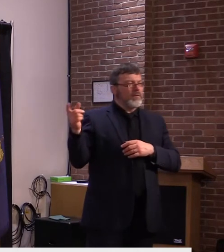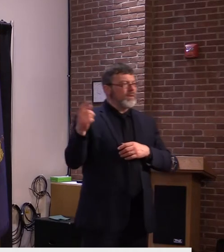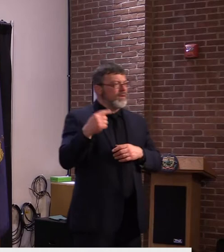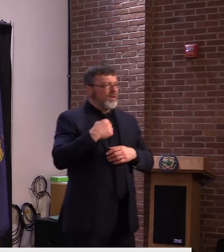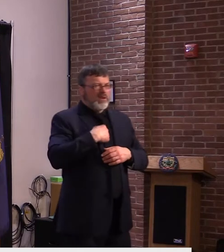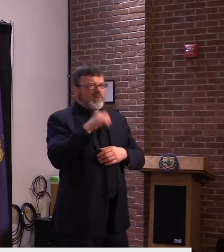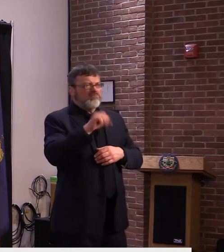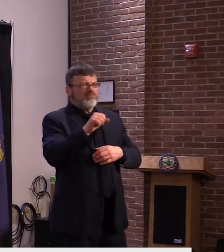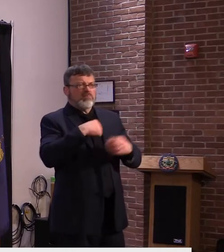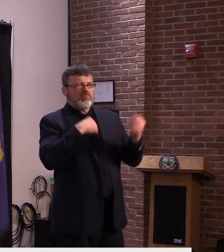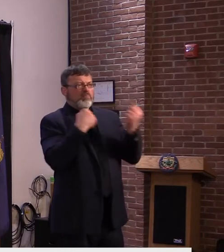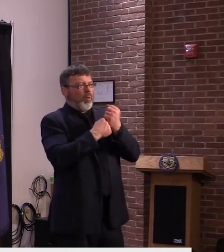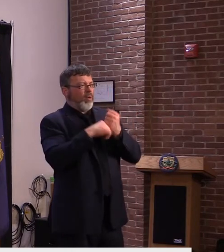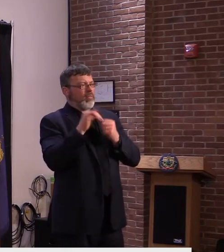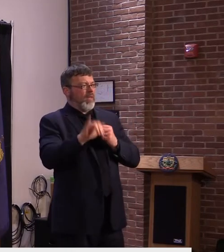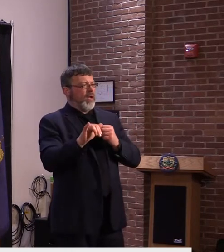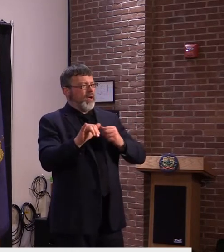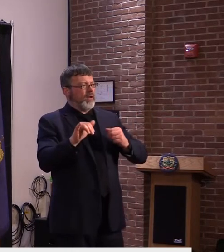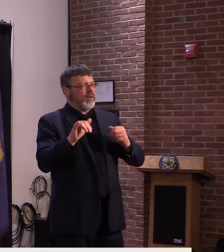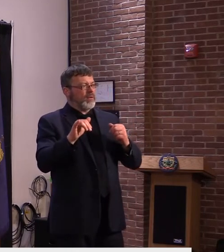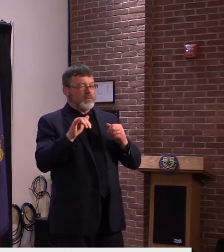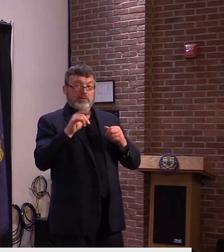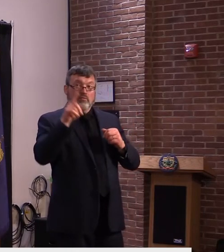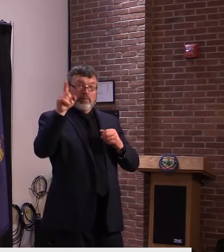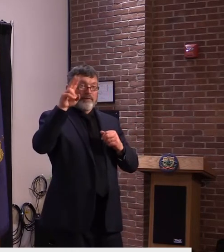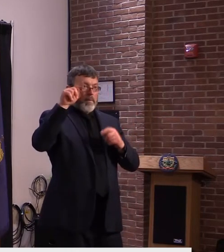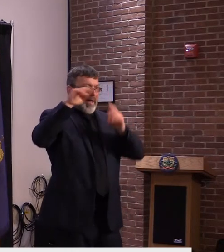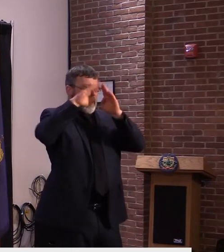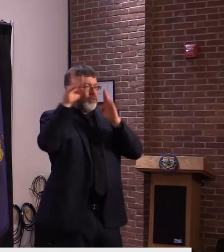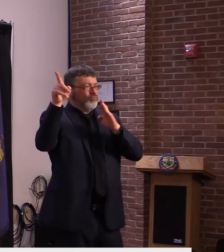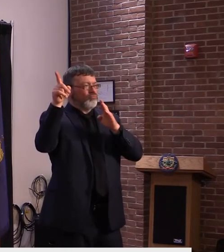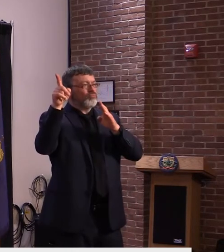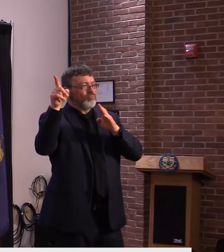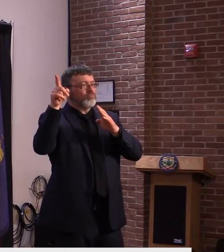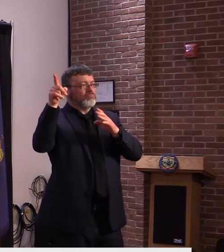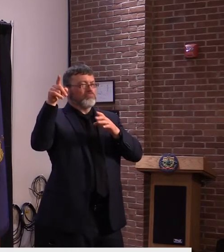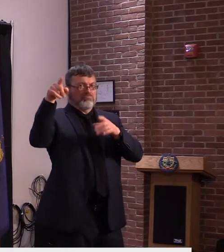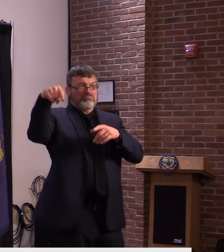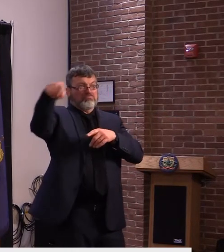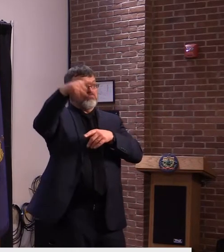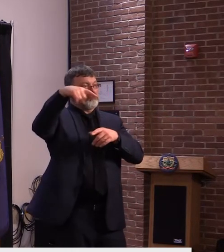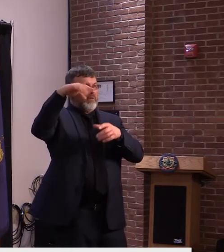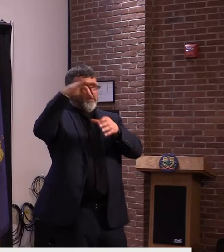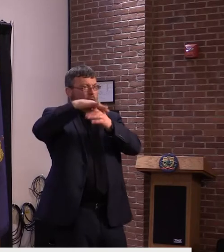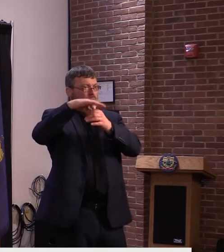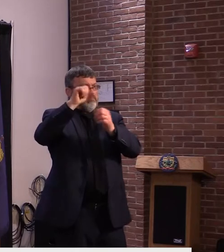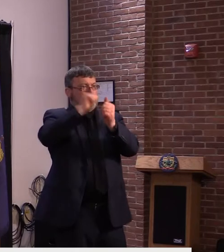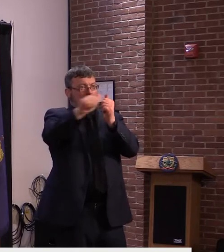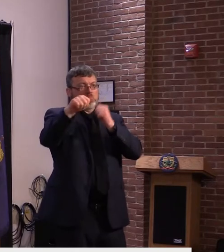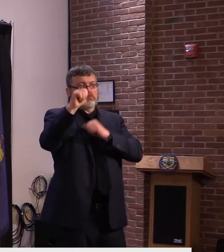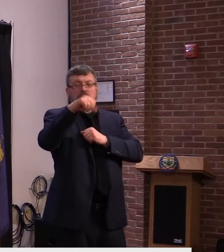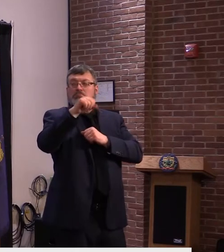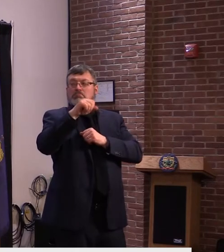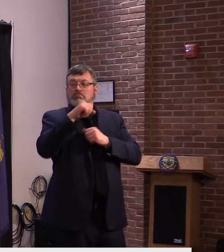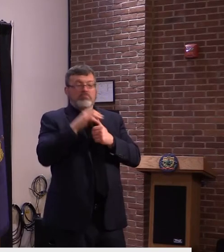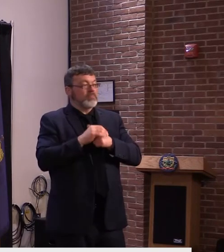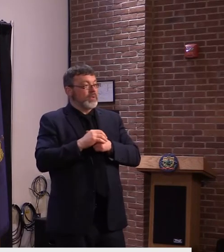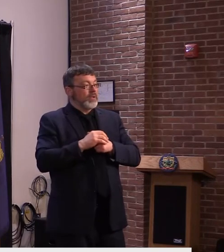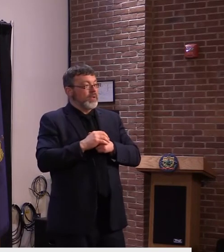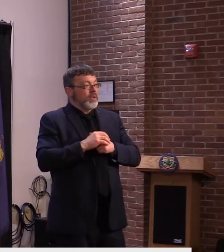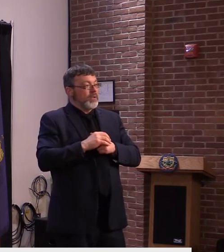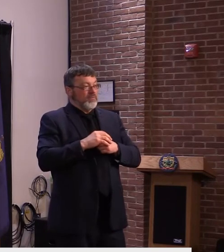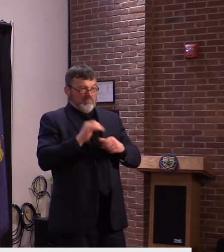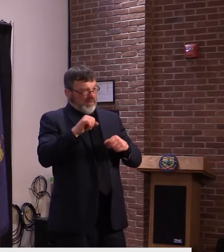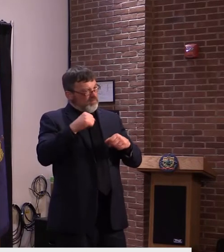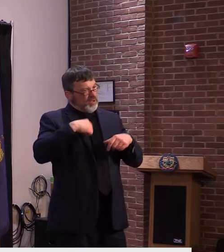get through the House, and then it'll go to the voters at that point, and they'll make the decision from there. But I've been supportive of